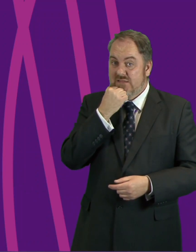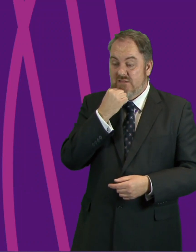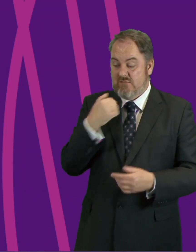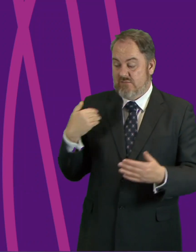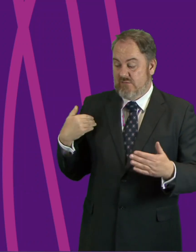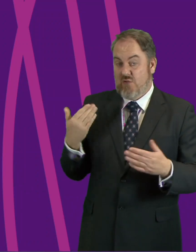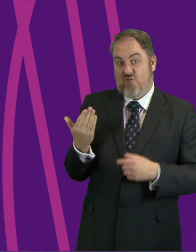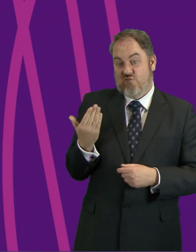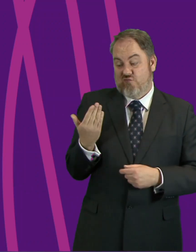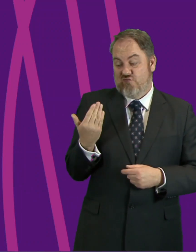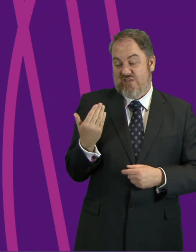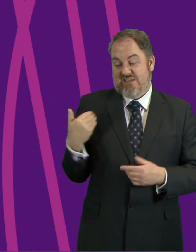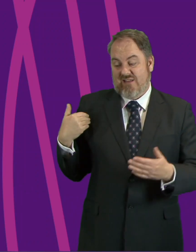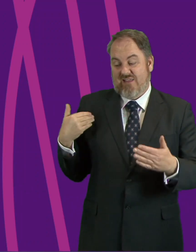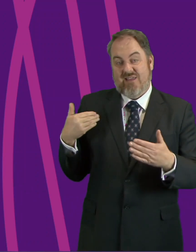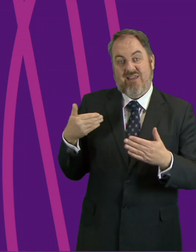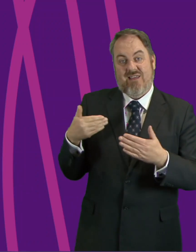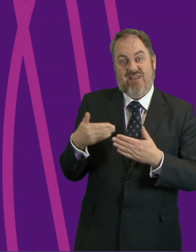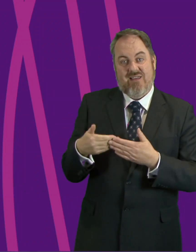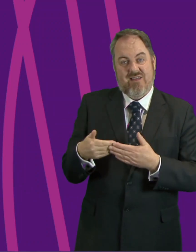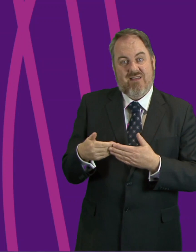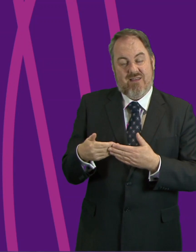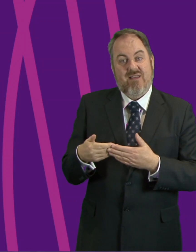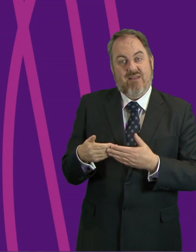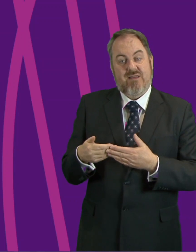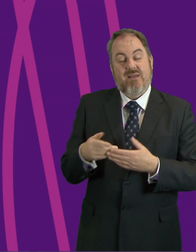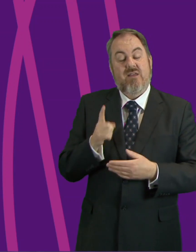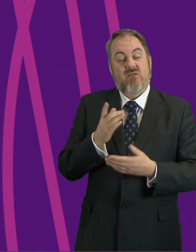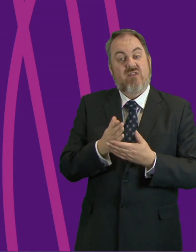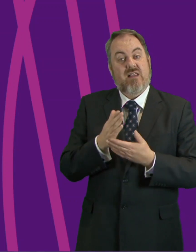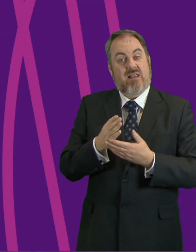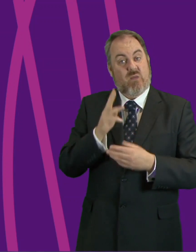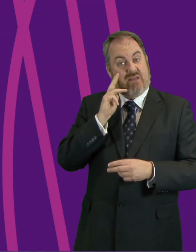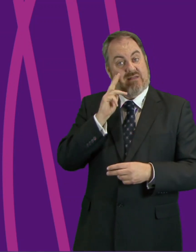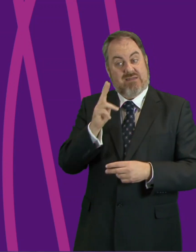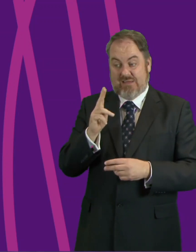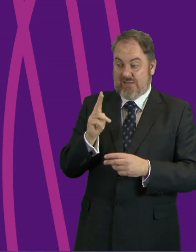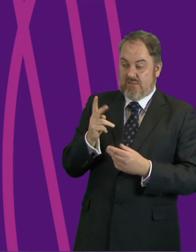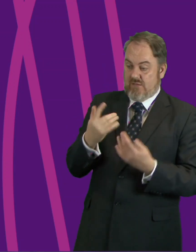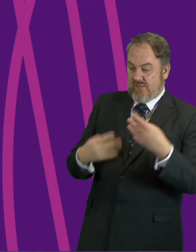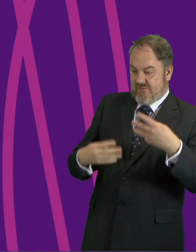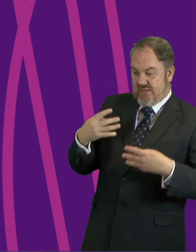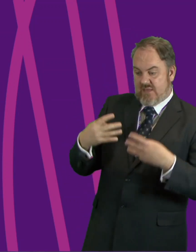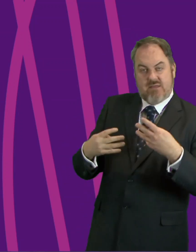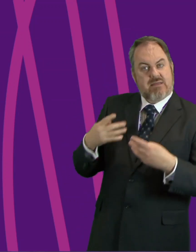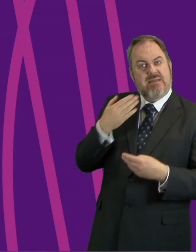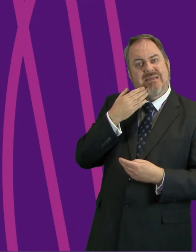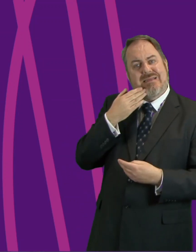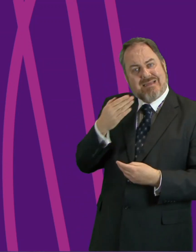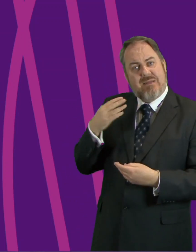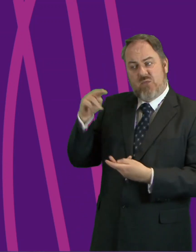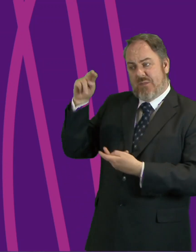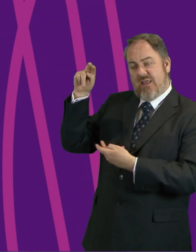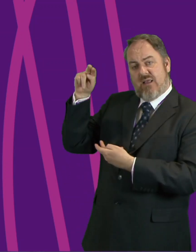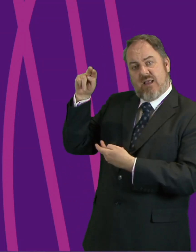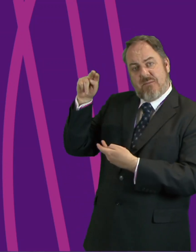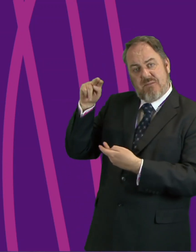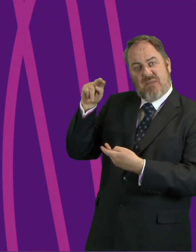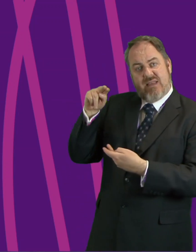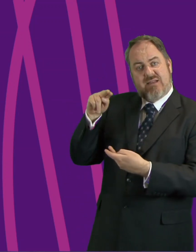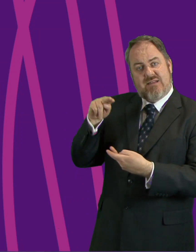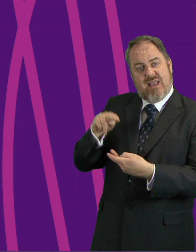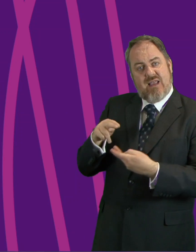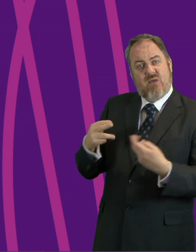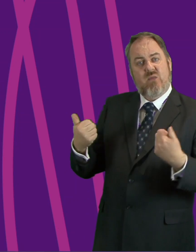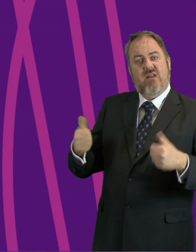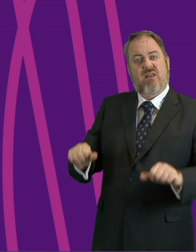since the situation in care homes occurred at the scale it has, we have seen in these figures a reduction in the number of deaths, and what we are working hard to do is